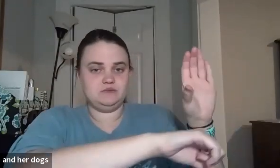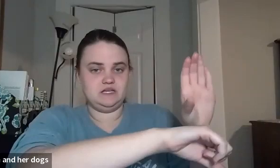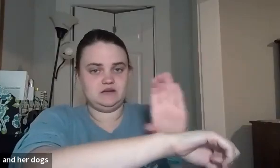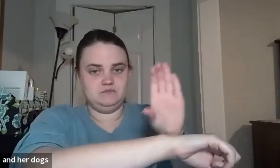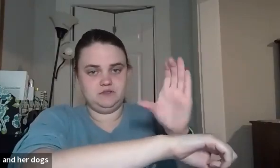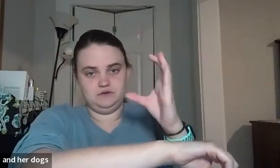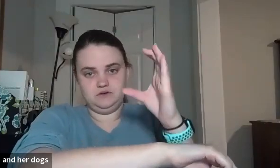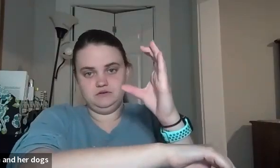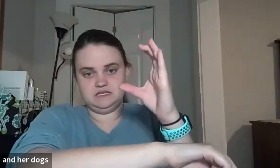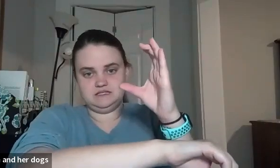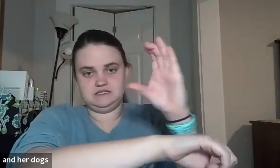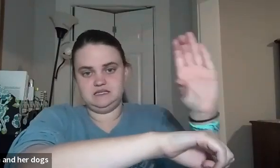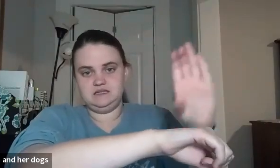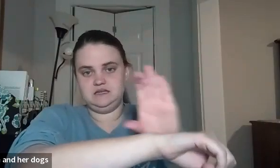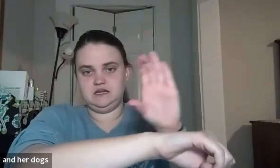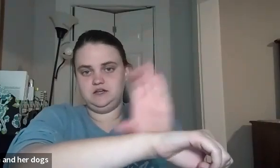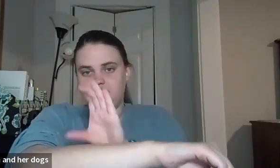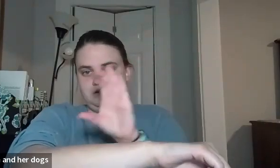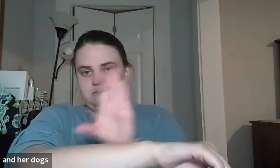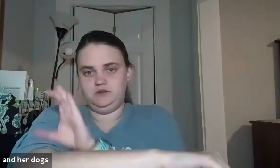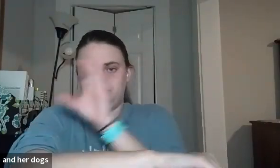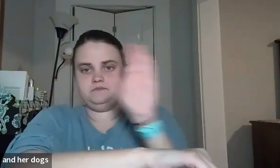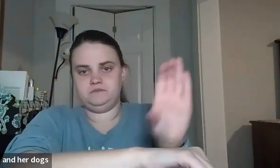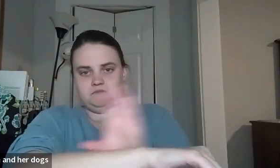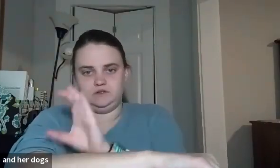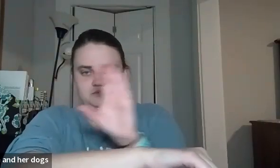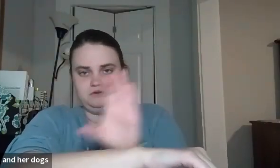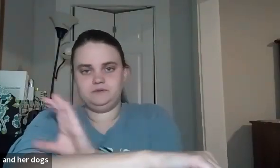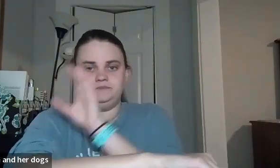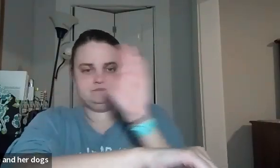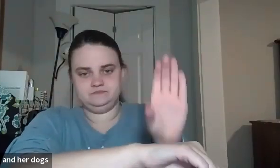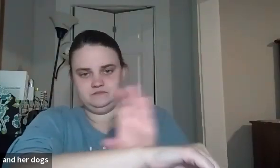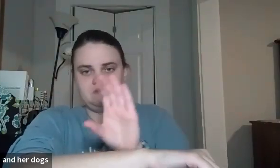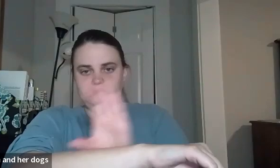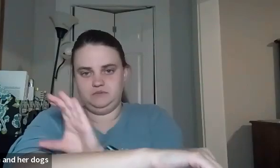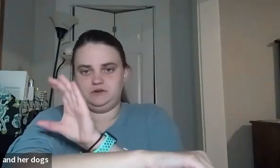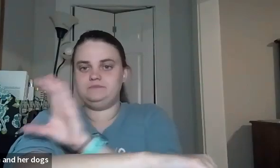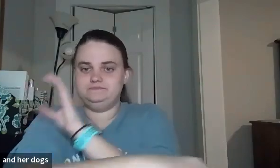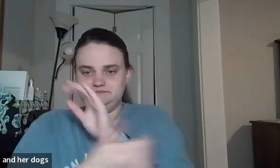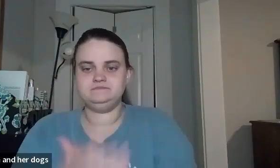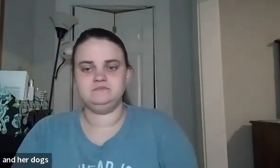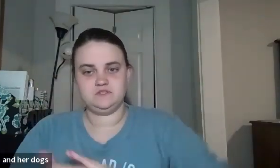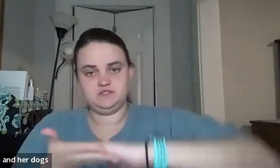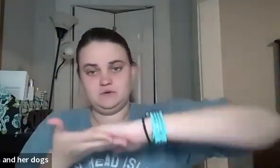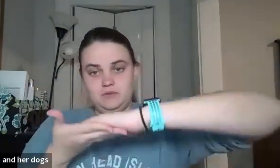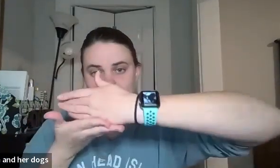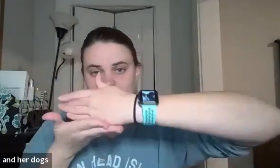be computer. So that's C, and you're going to go computer. Computer. So